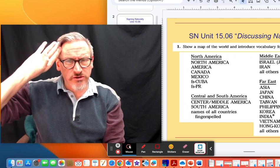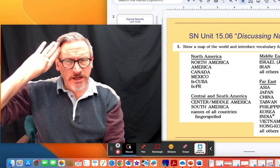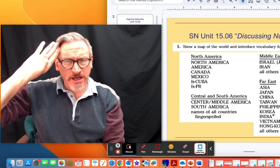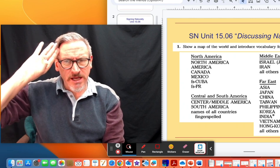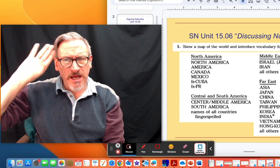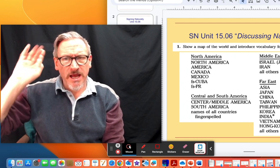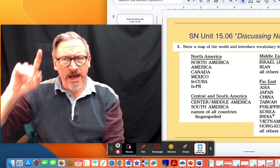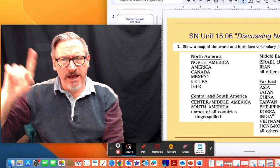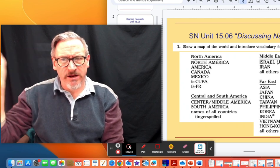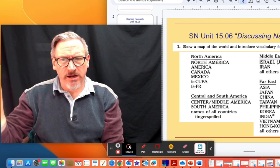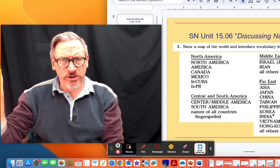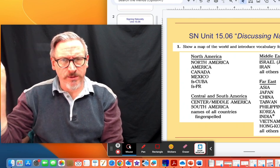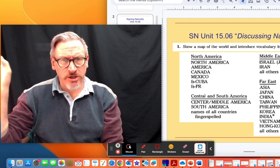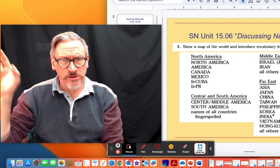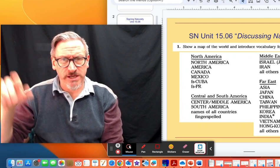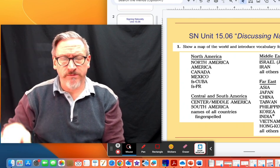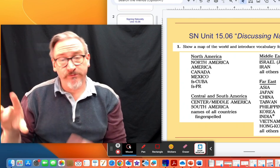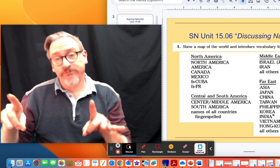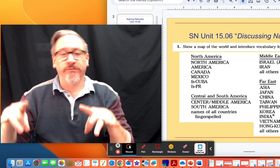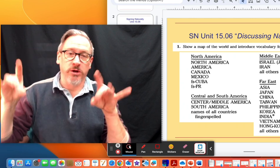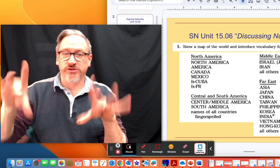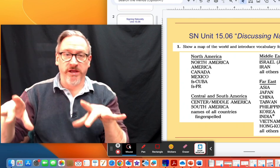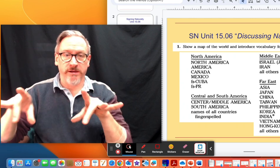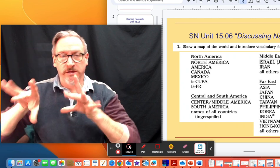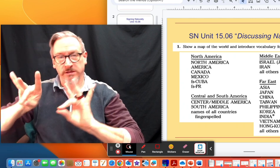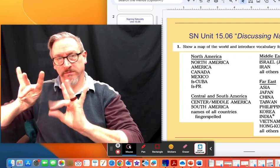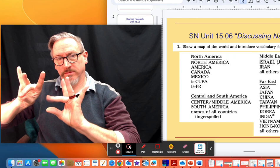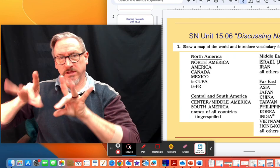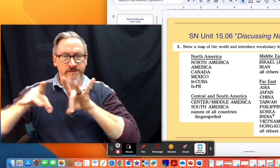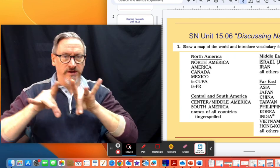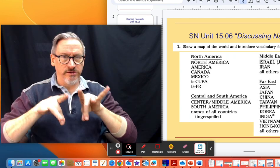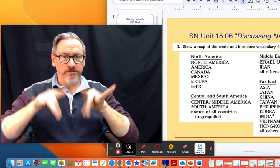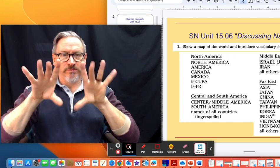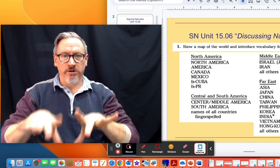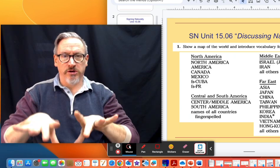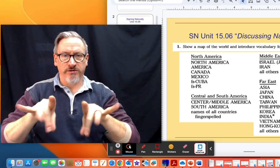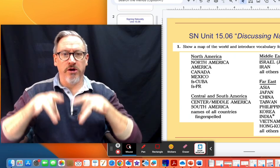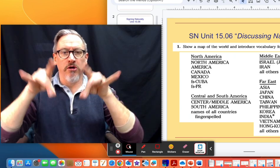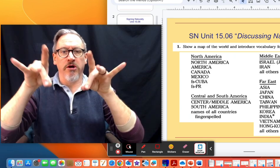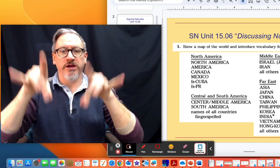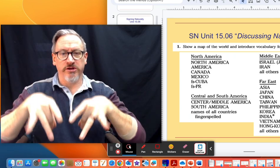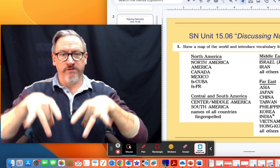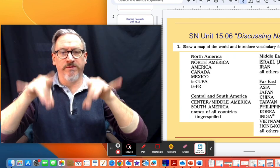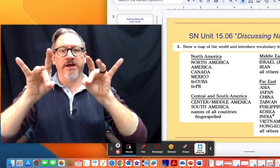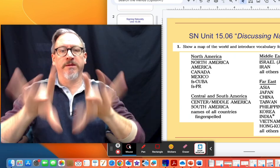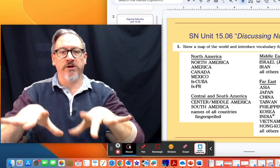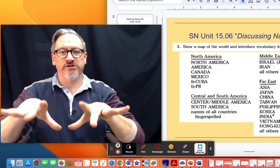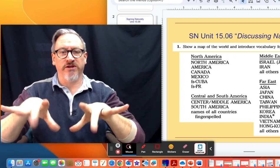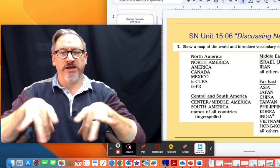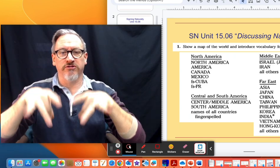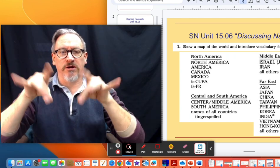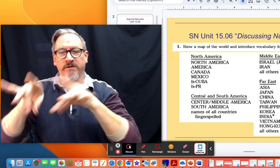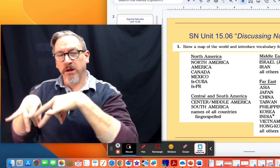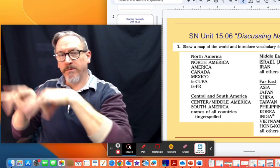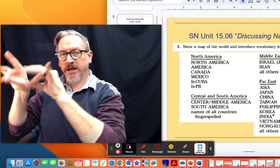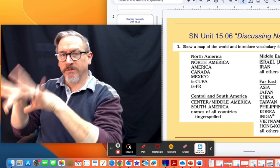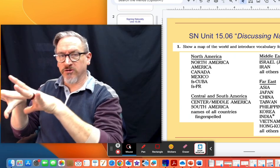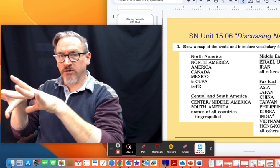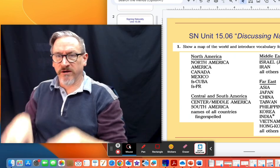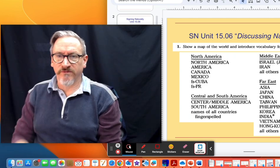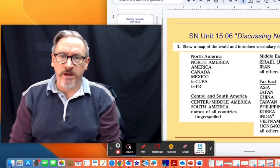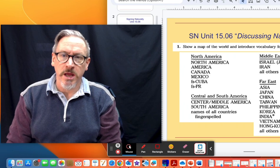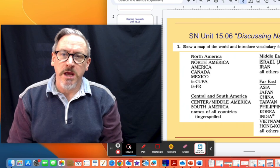for Australia. And I'll show you what the new sign, Australia. These fingers, Australia. You sort of pick it up, Australia, and drop it off. Pick